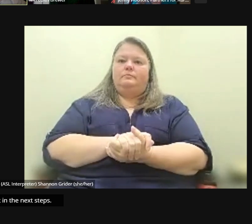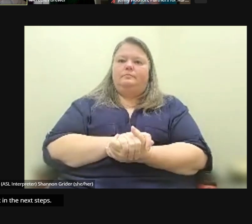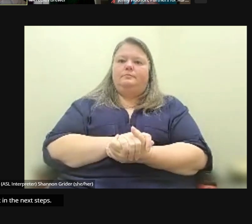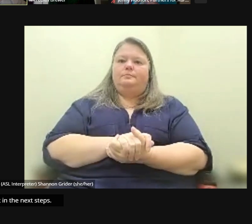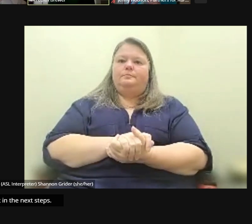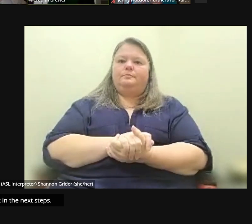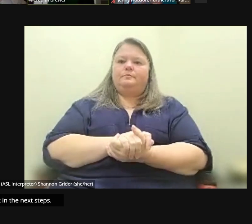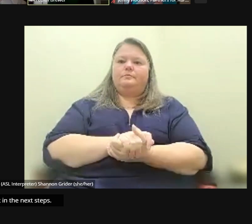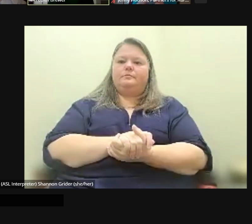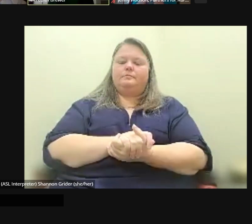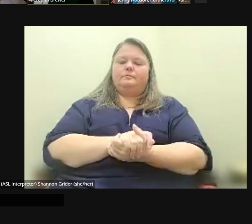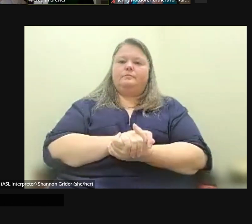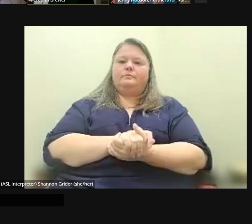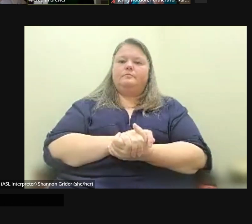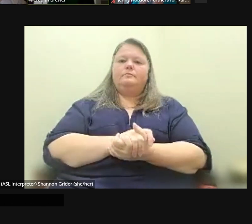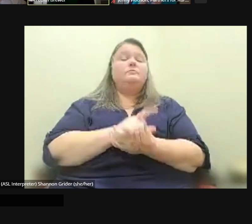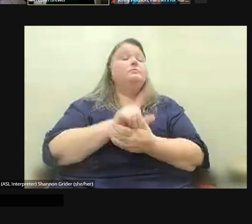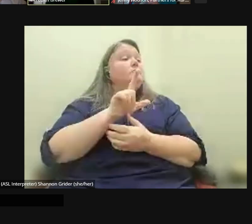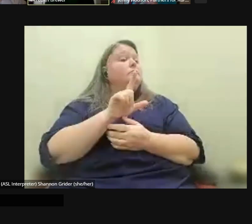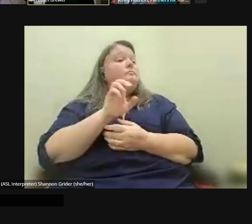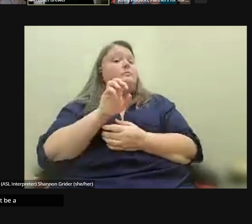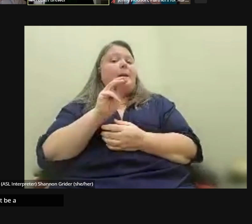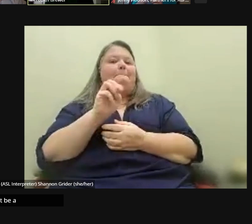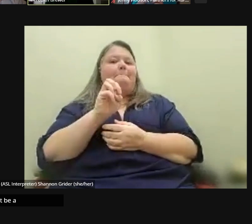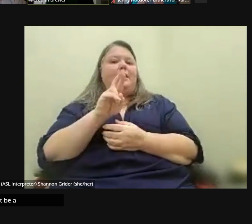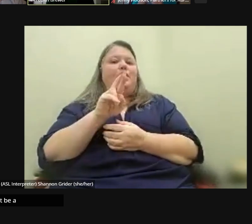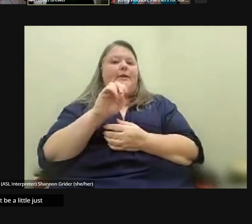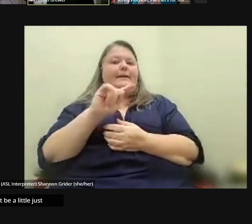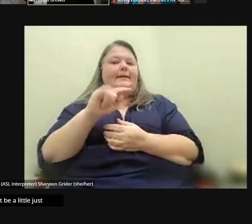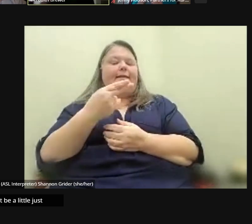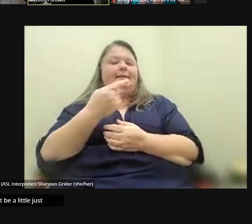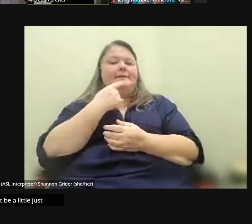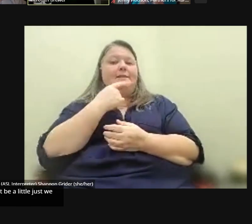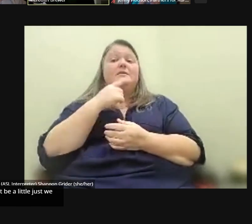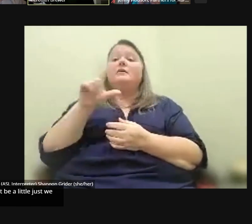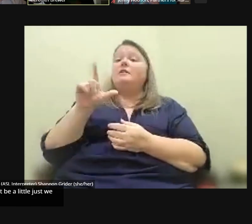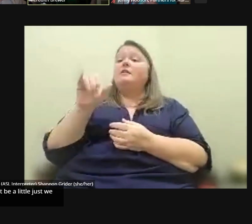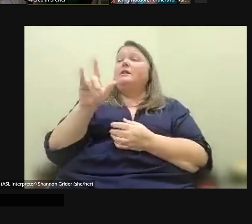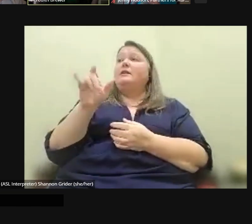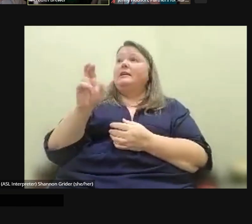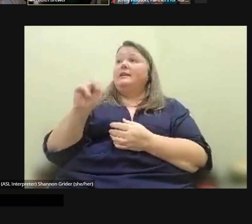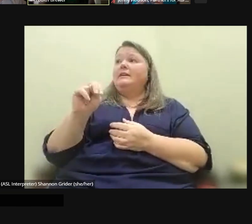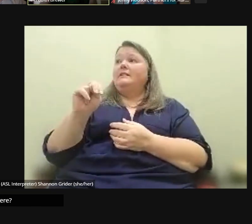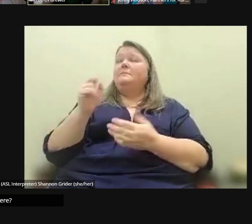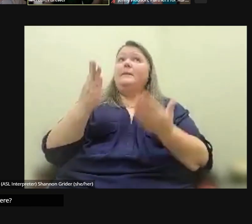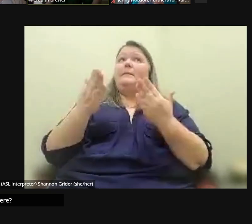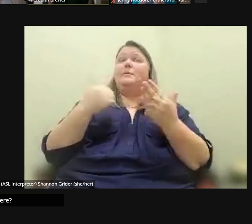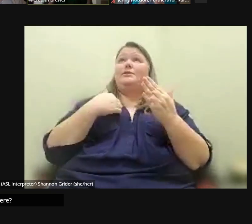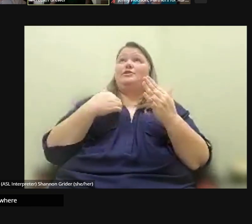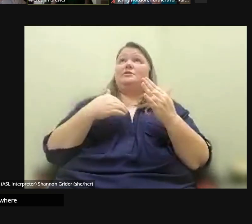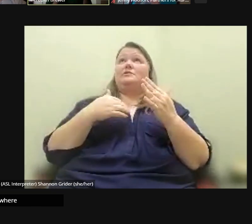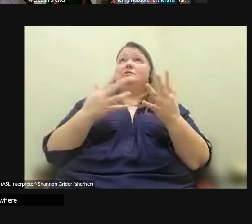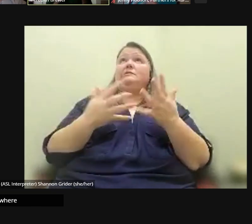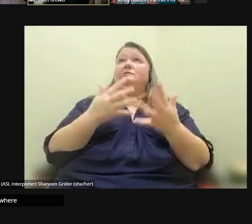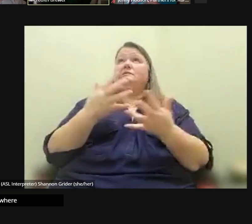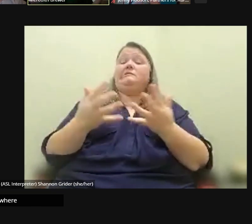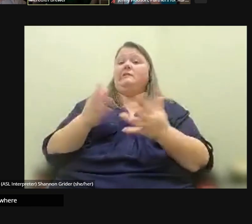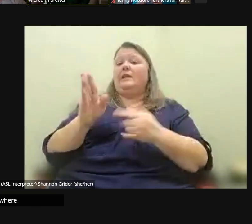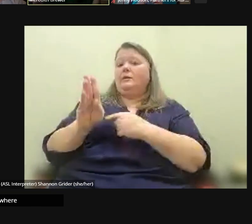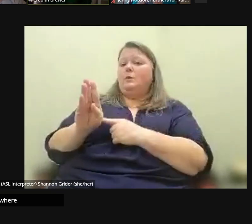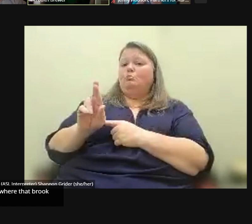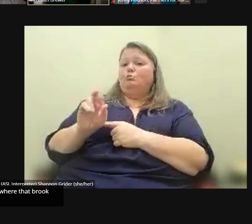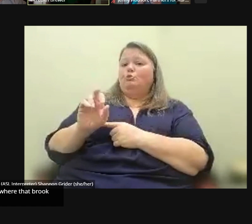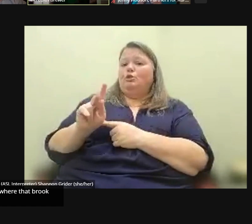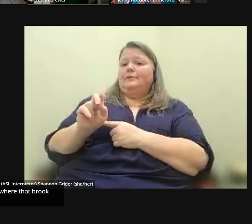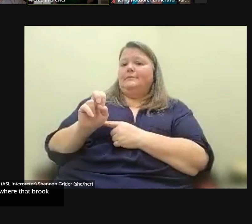So Lillian, do you think it might be helpful, just we maybe hit that wall where that Brooke was sort of saying we sometimes hit, where too